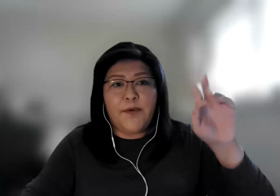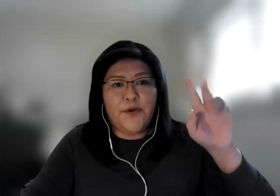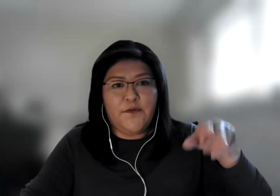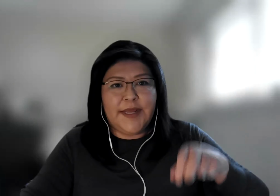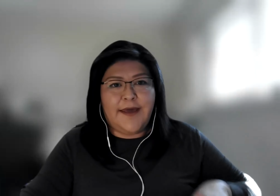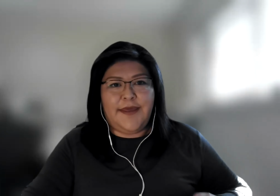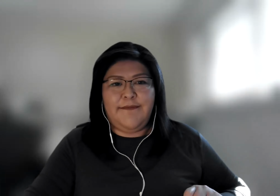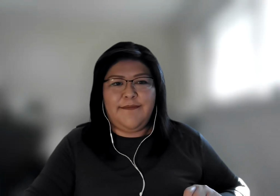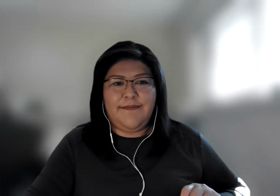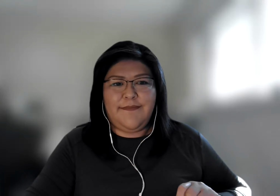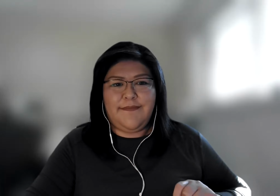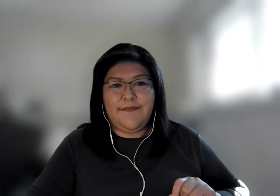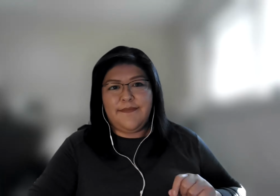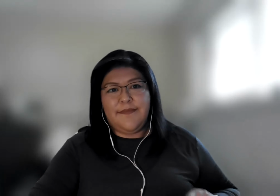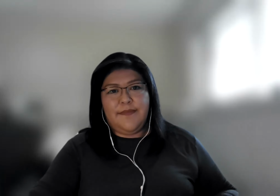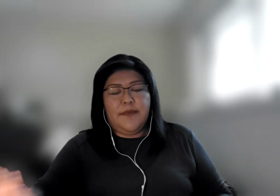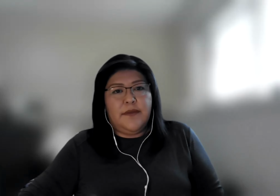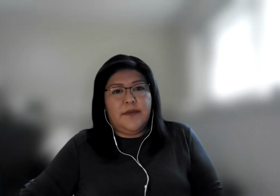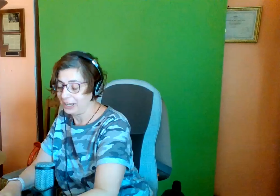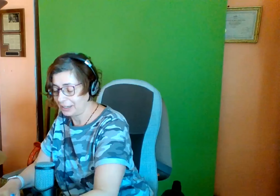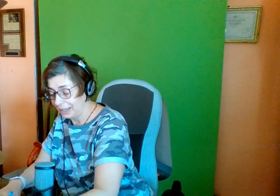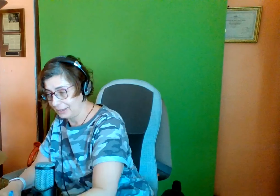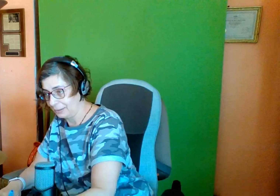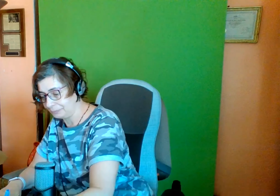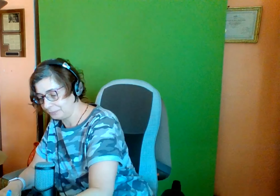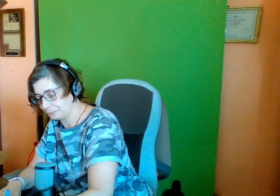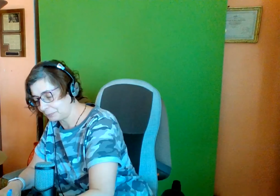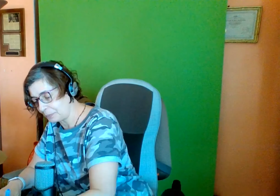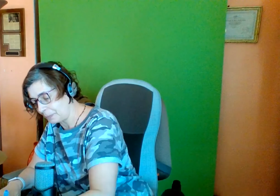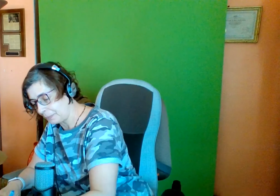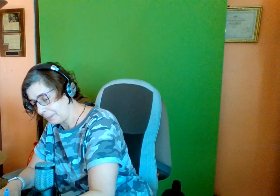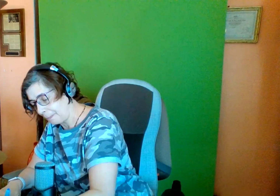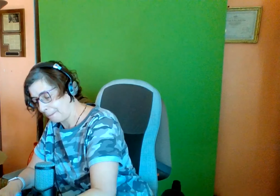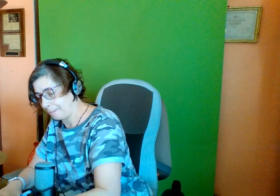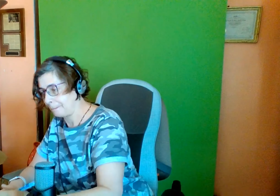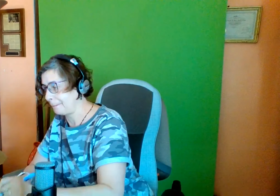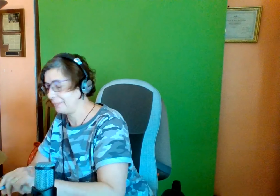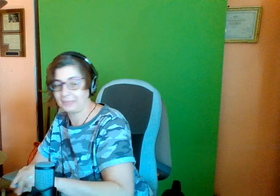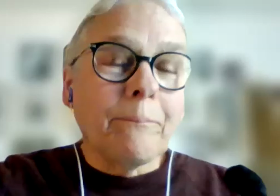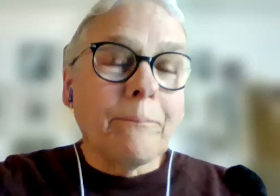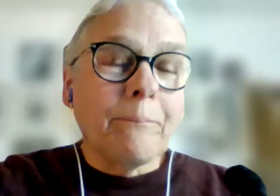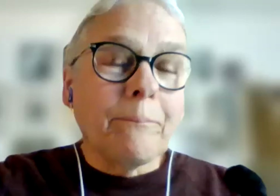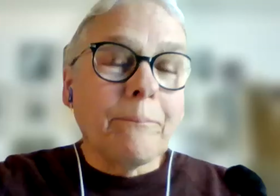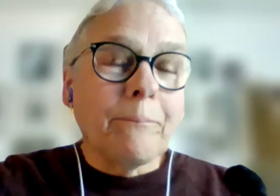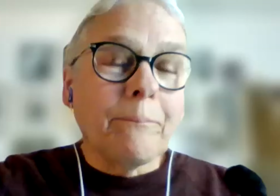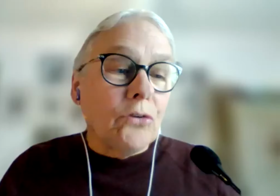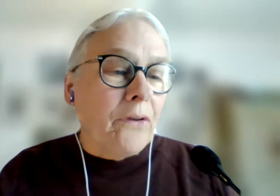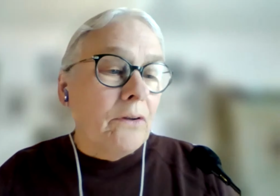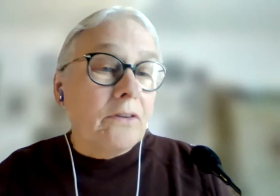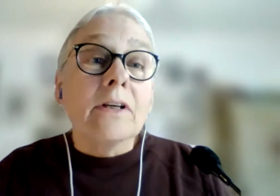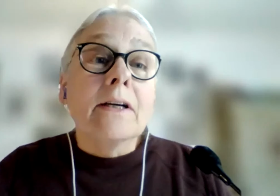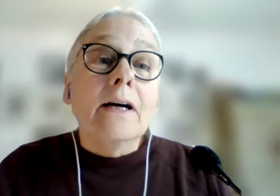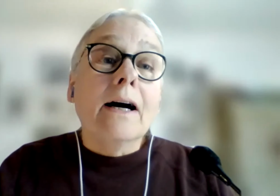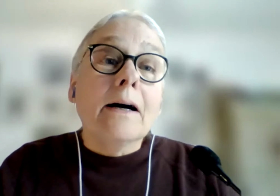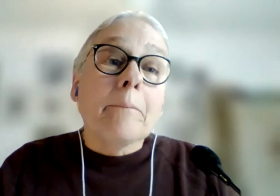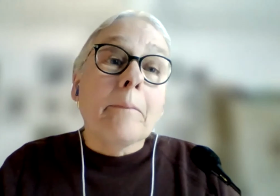I'll popcorn over to Kathy. Y ahora, Kathy. Okay. Hello, hola a